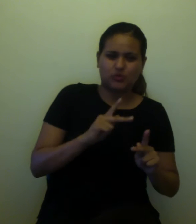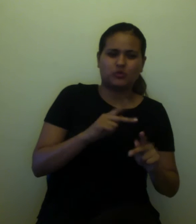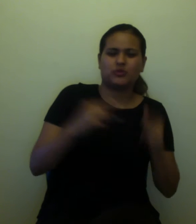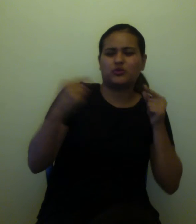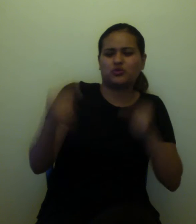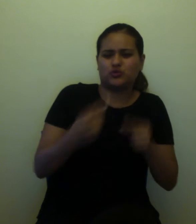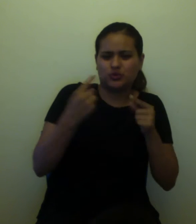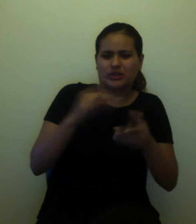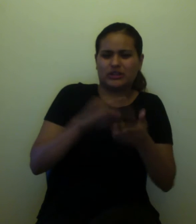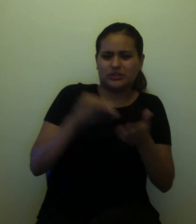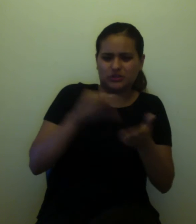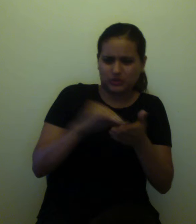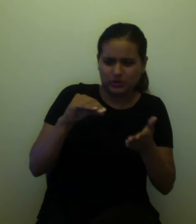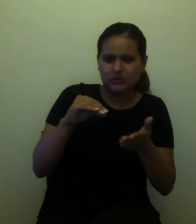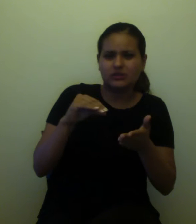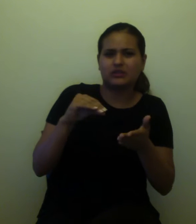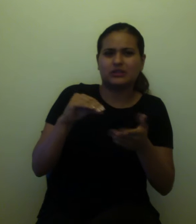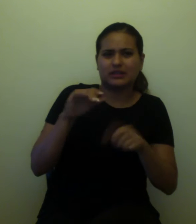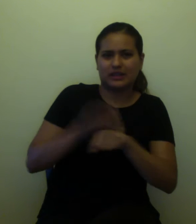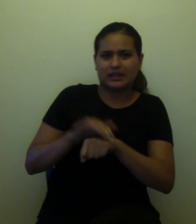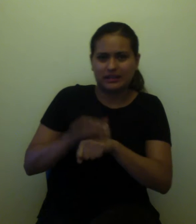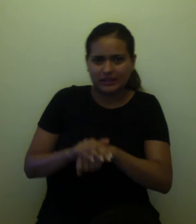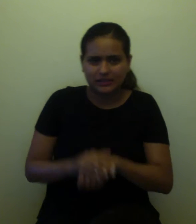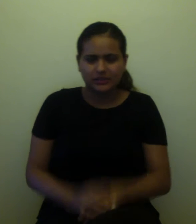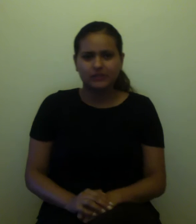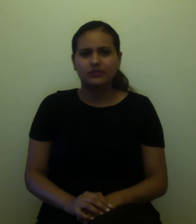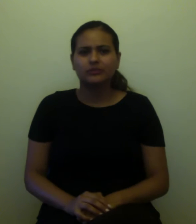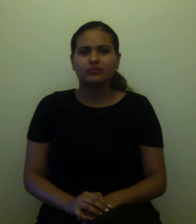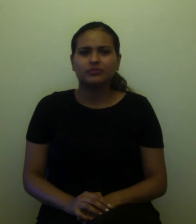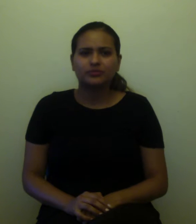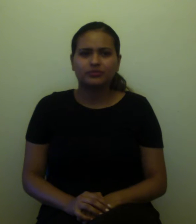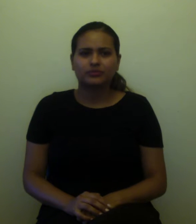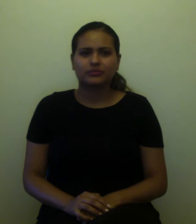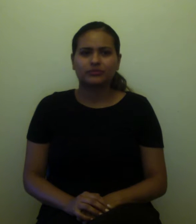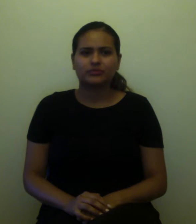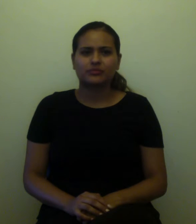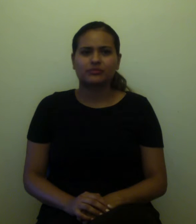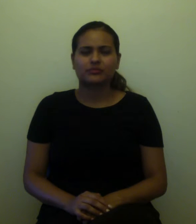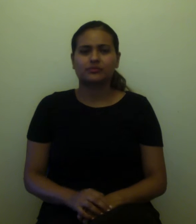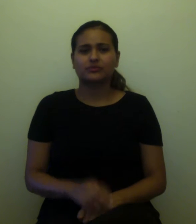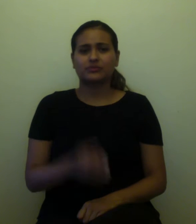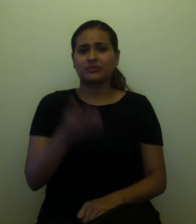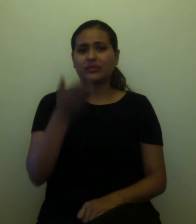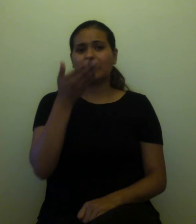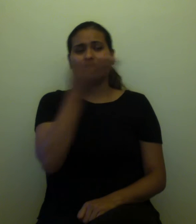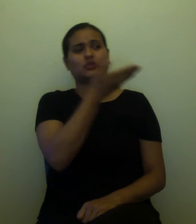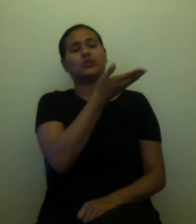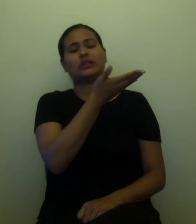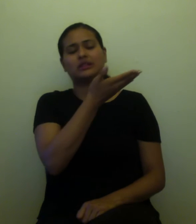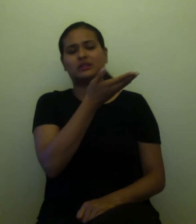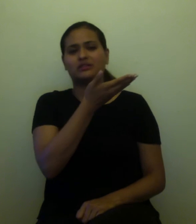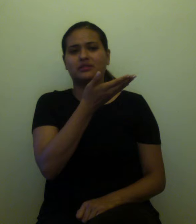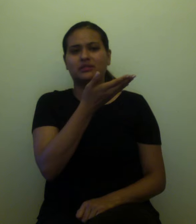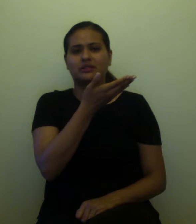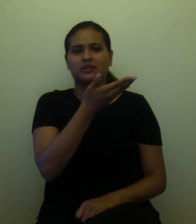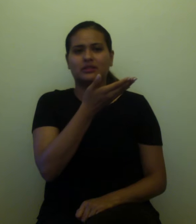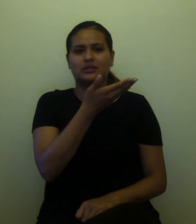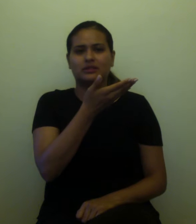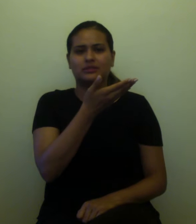quickly, easily, and effectively? Now, this is a really, really important question in today's world. We have massive challenges with environment. We